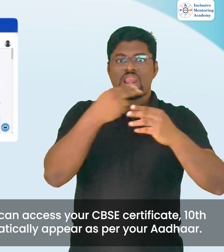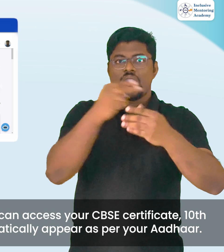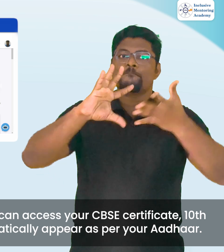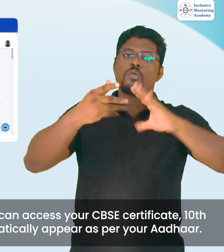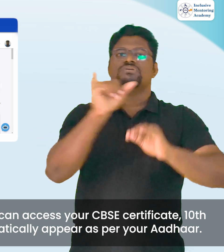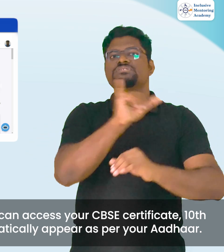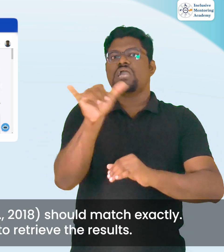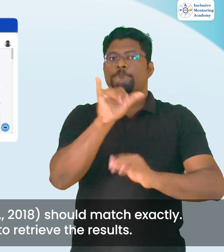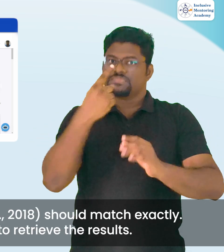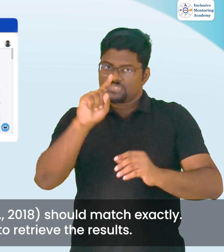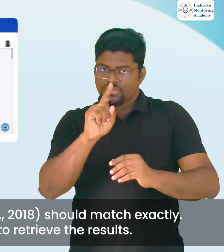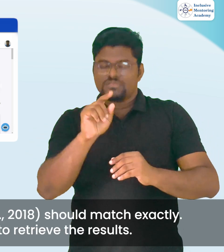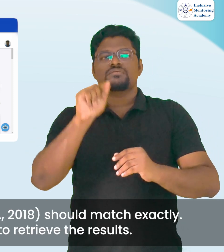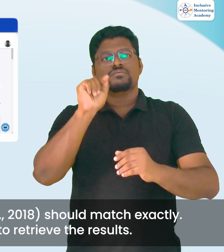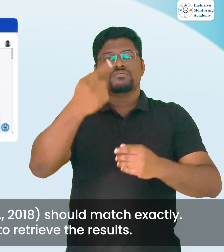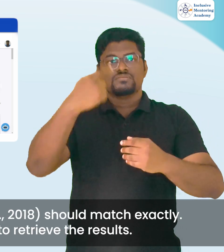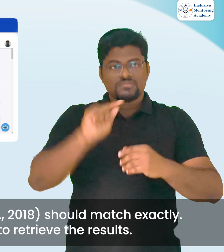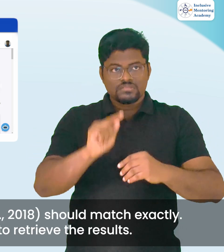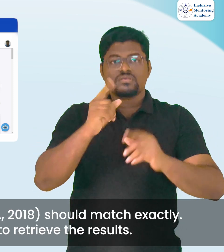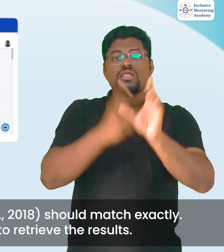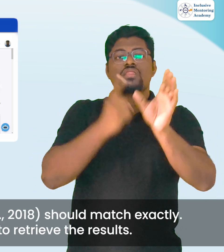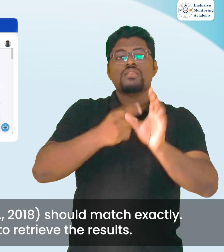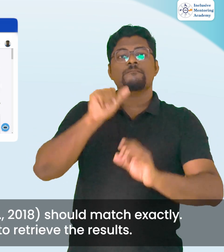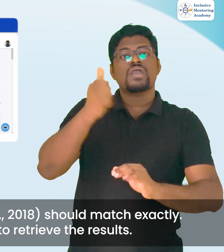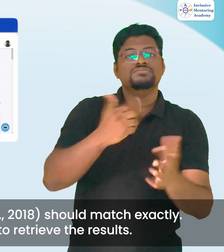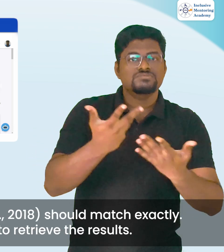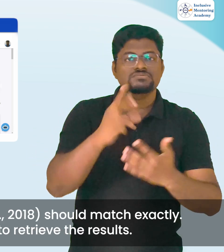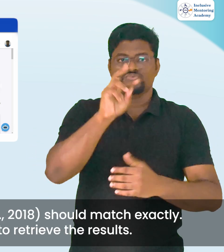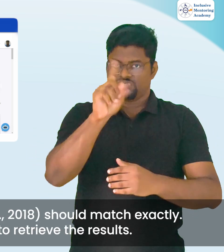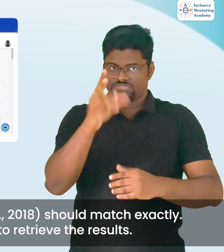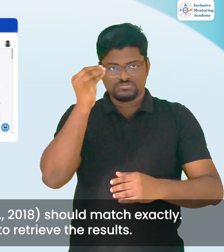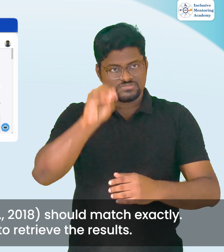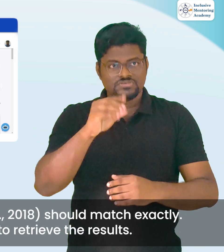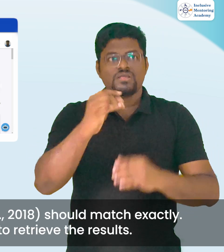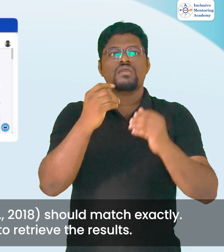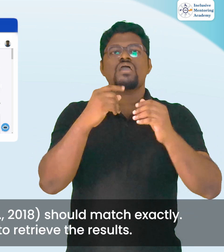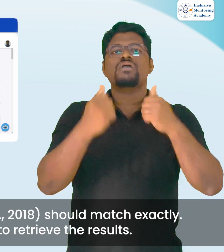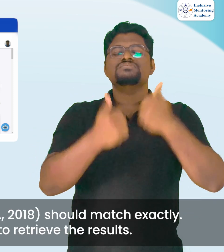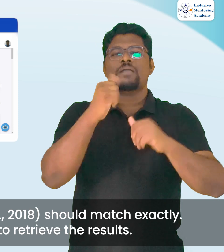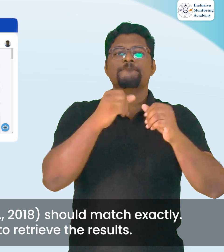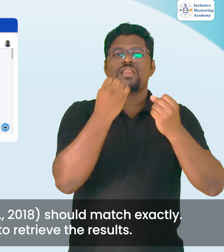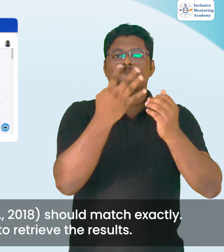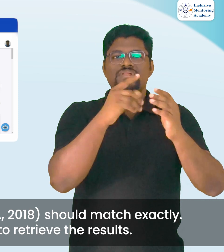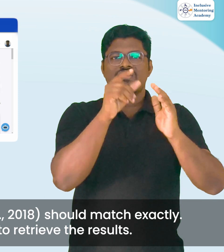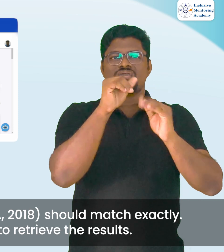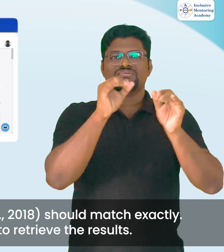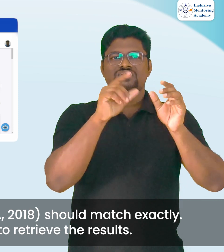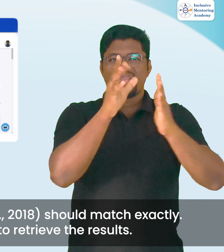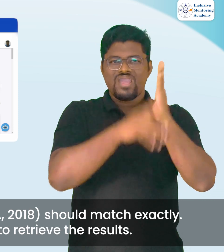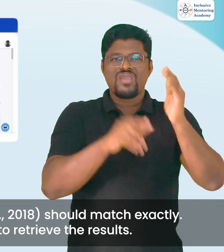Aadhaar. The roll number and year, example 2018, should match exactly. Click Get Document to